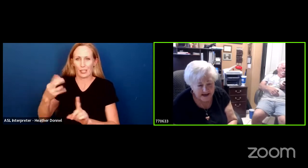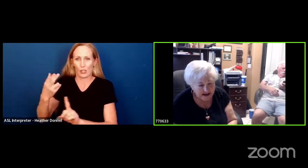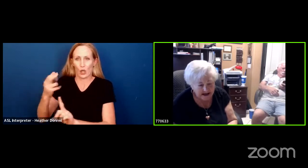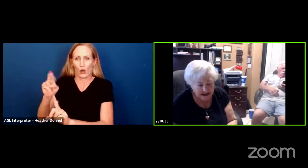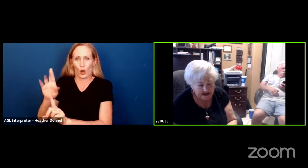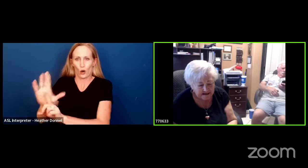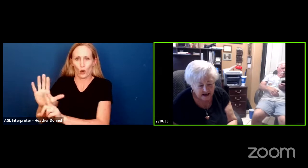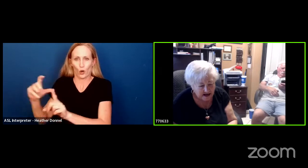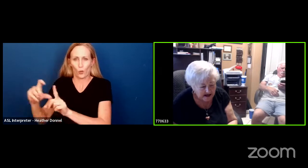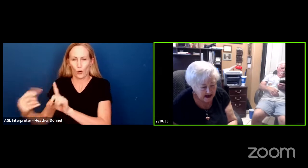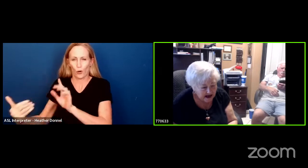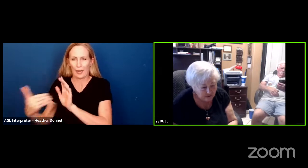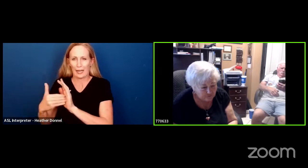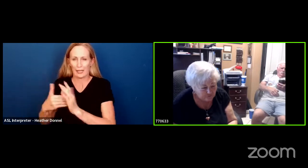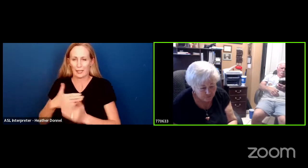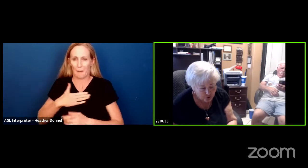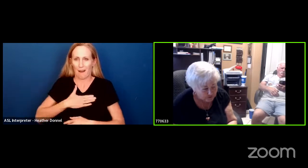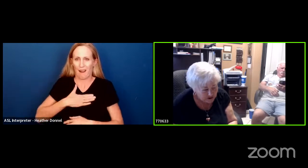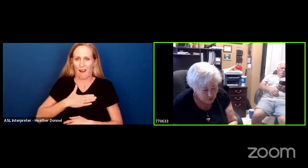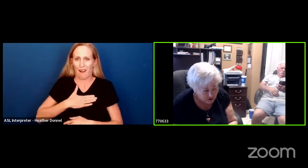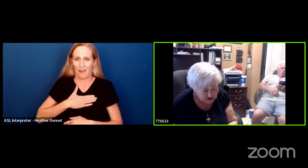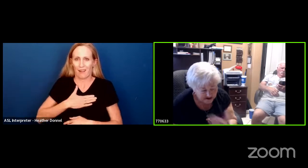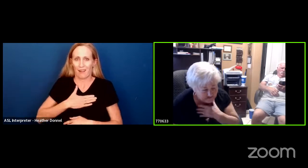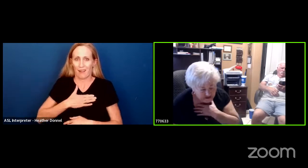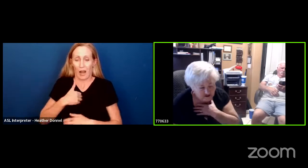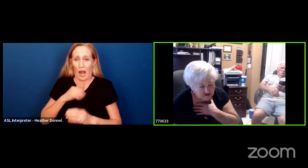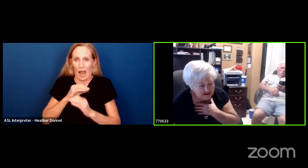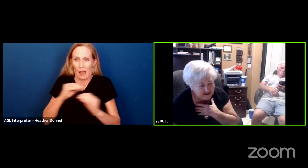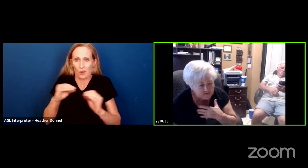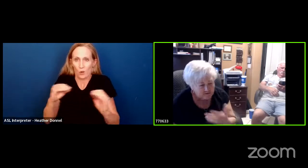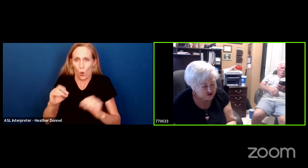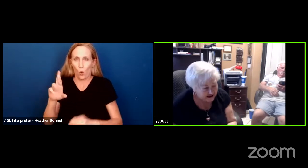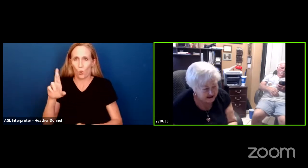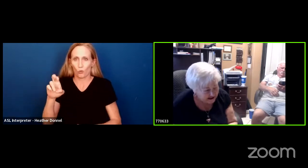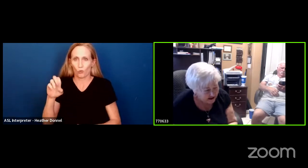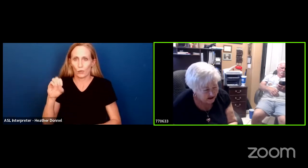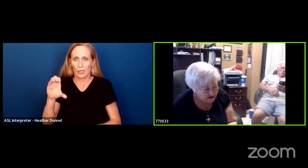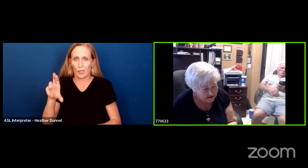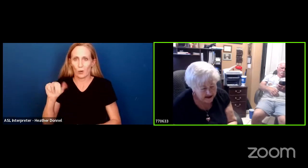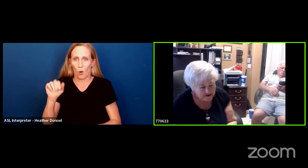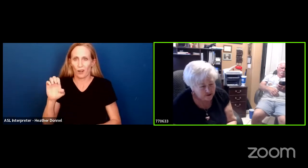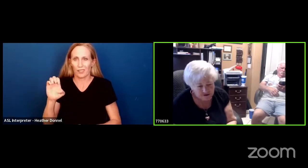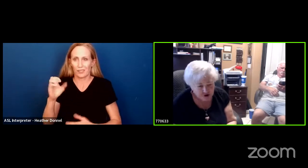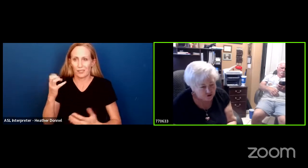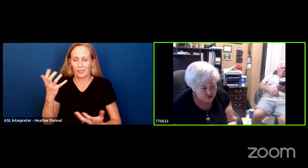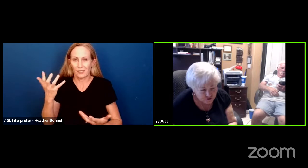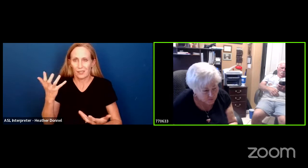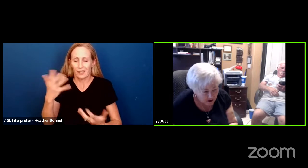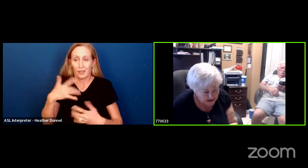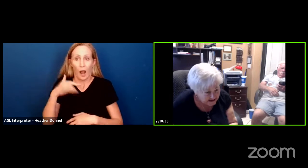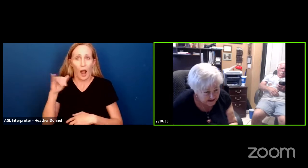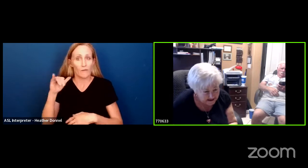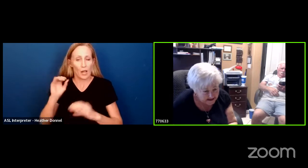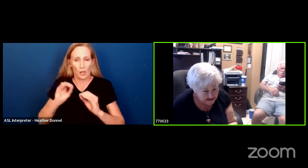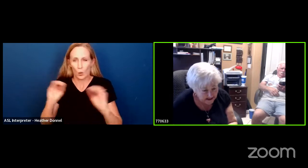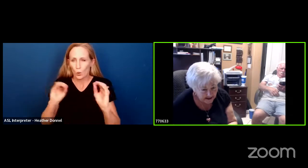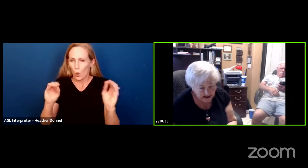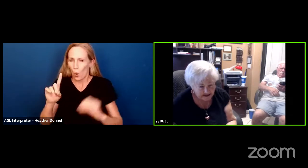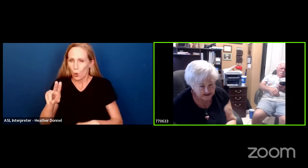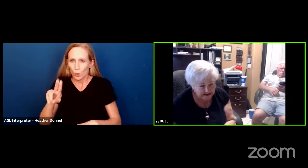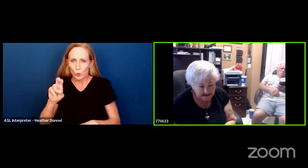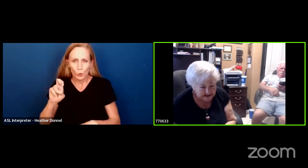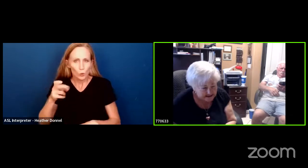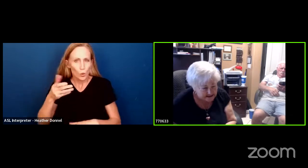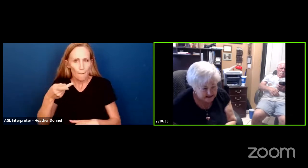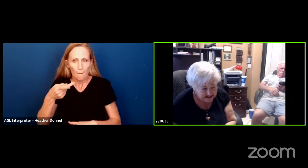happened. And I have no recourse, I feel, and I feel like there was no due process.